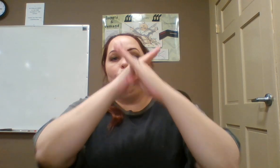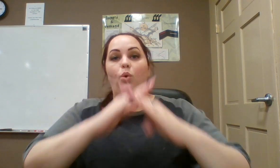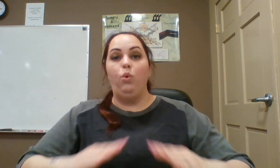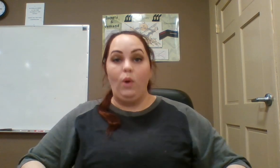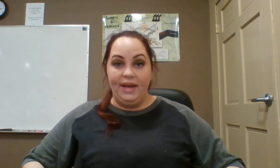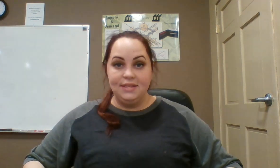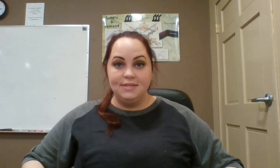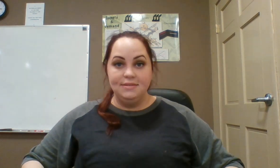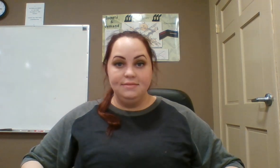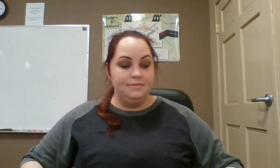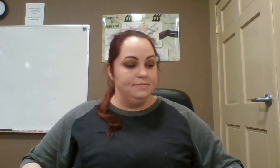Quiet.